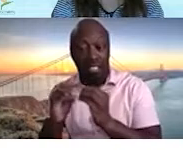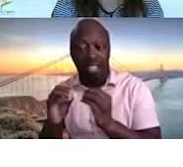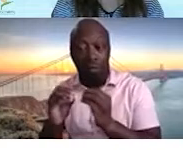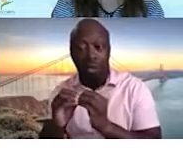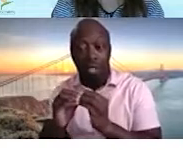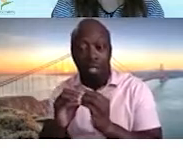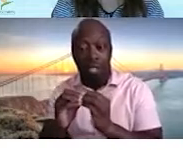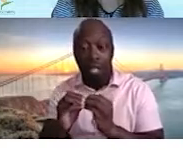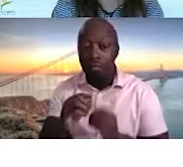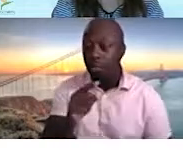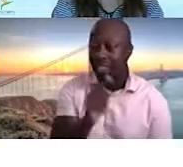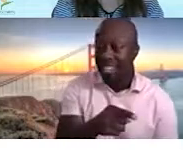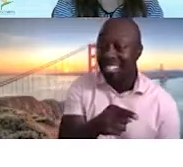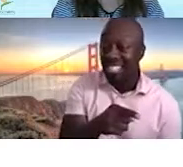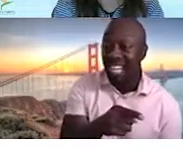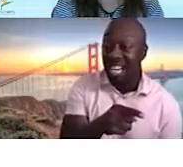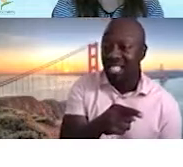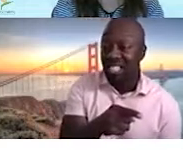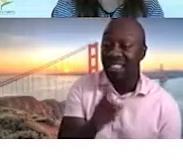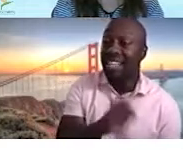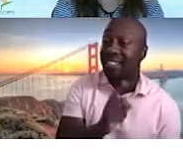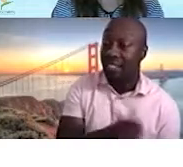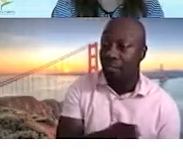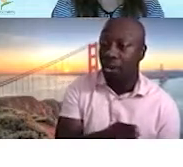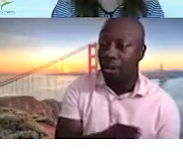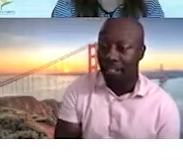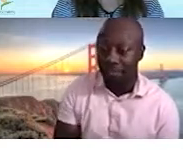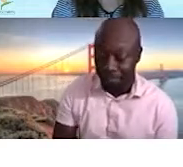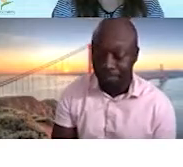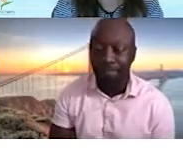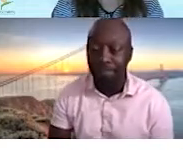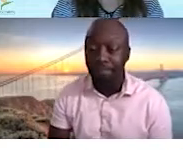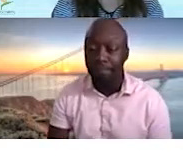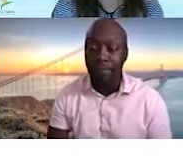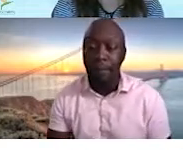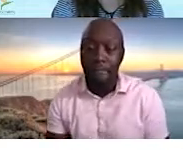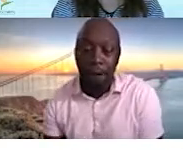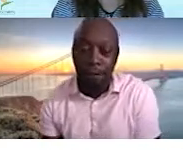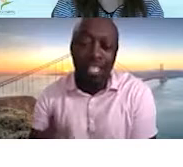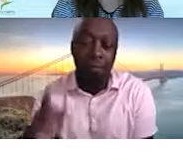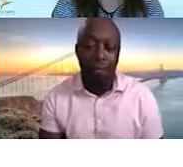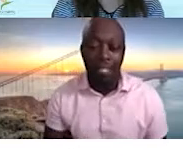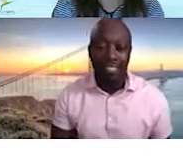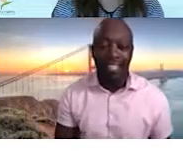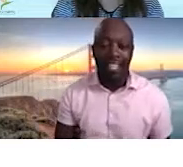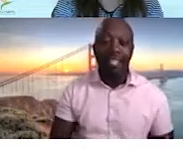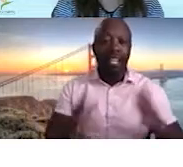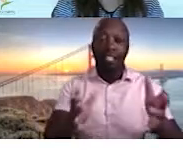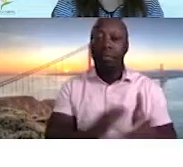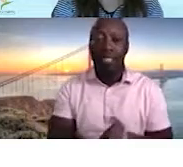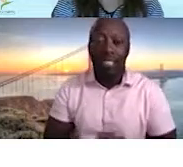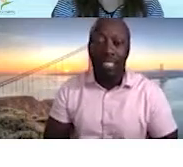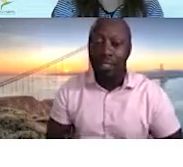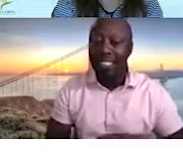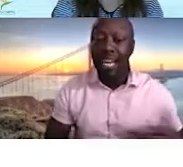ASL sign for more. But what they just signed, that's their more. We'll get more back into that.